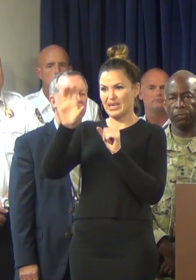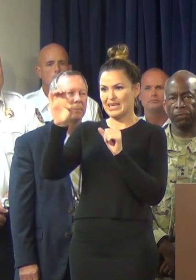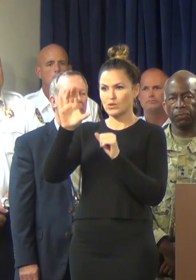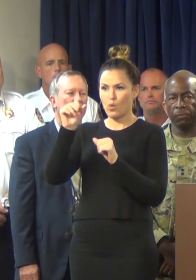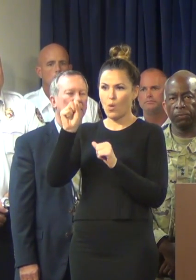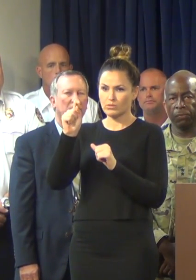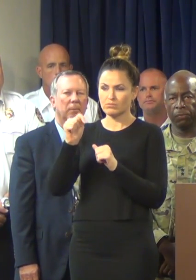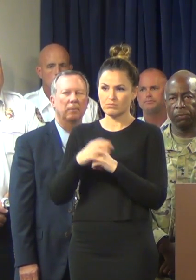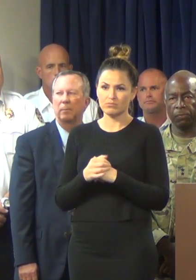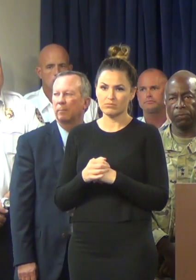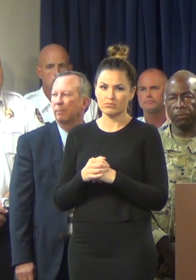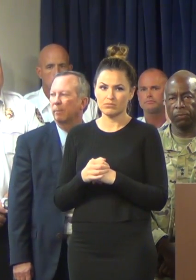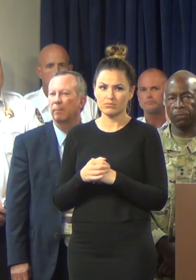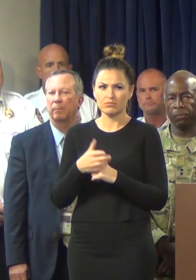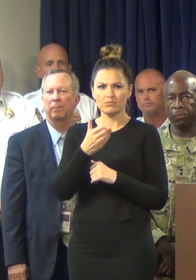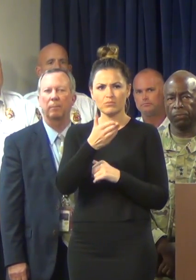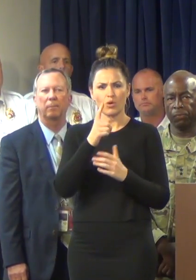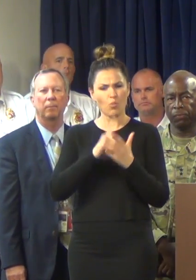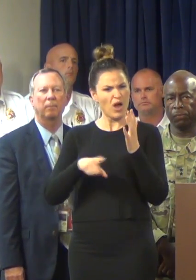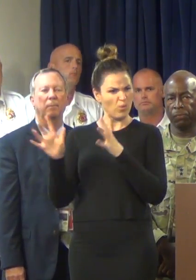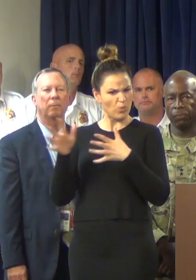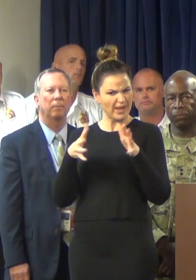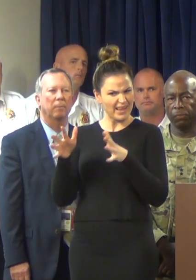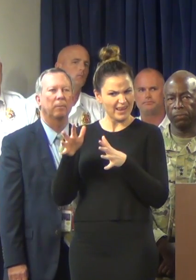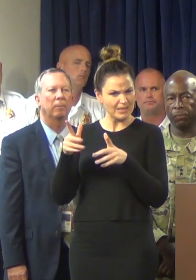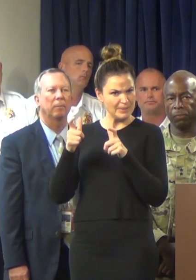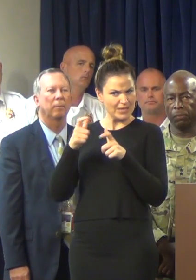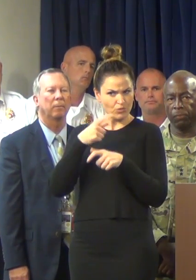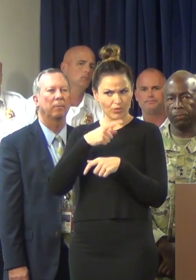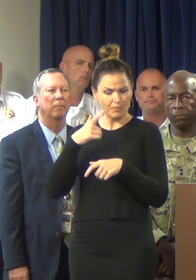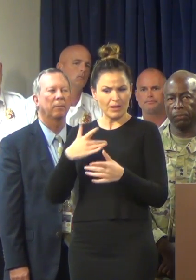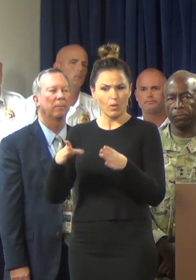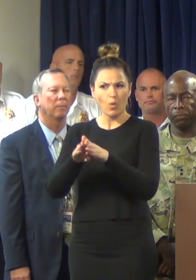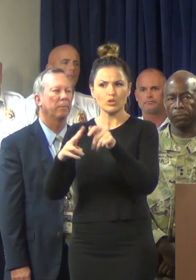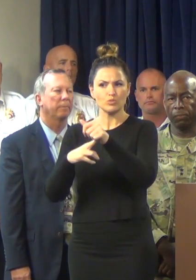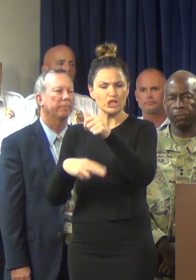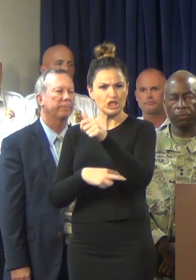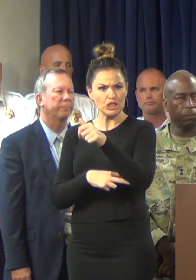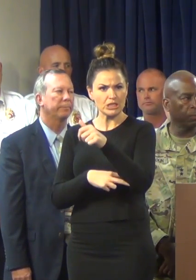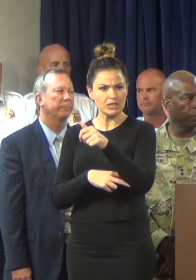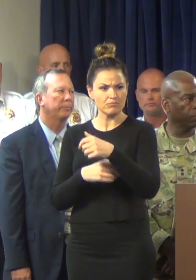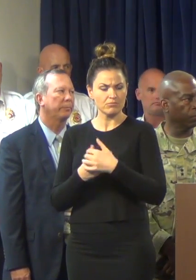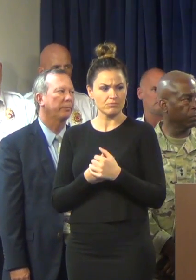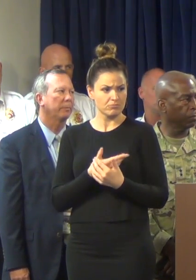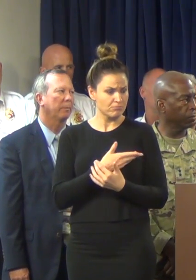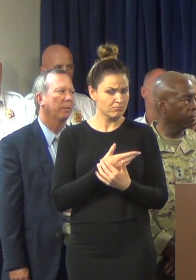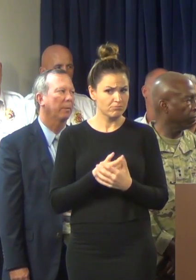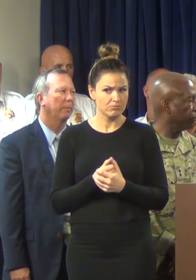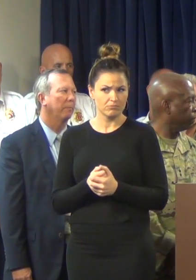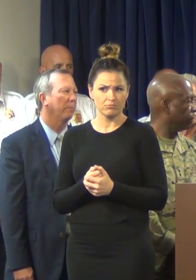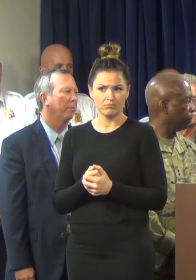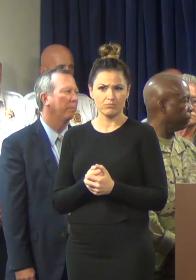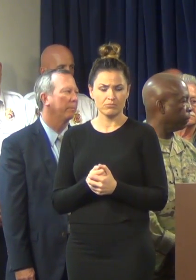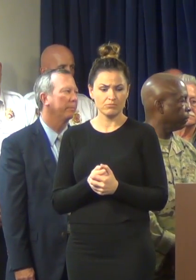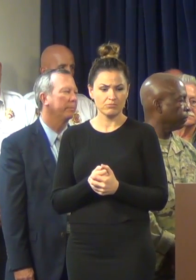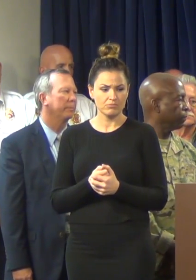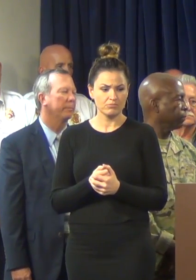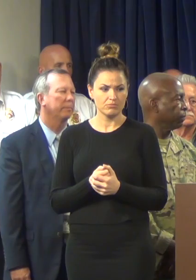Coast. Roughly what wind speed do you guys typically float the bridges now? Up here,